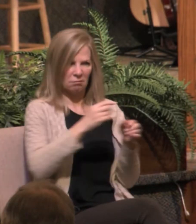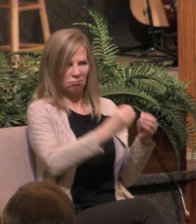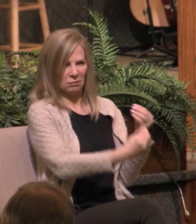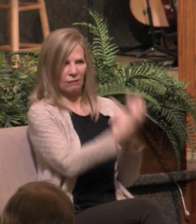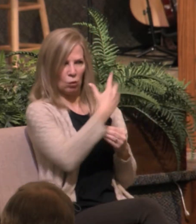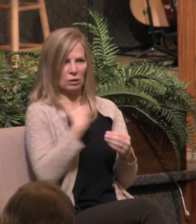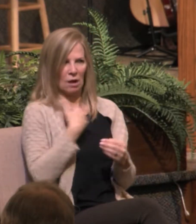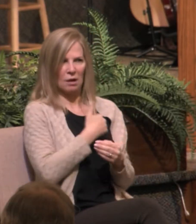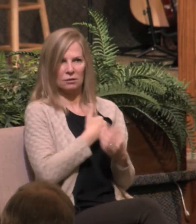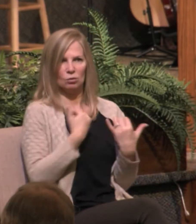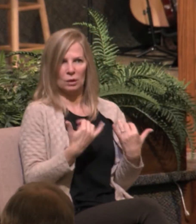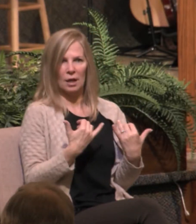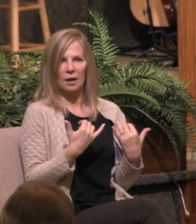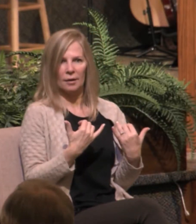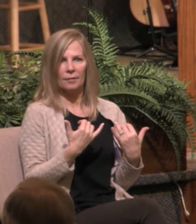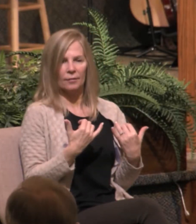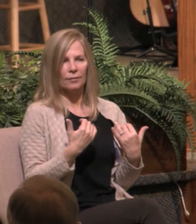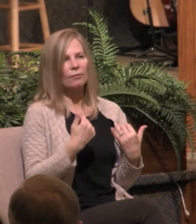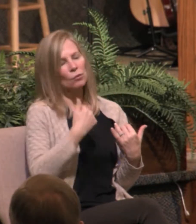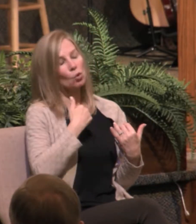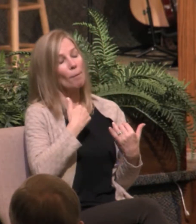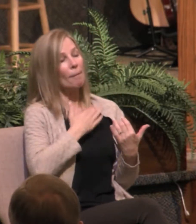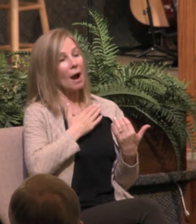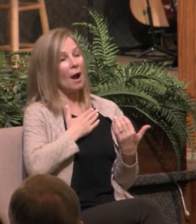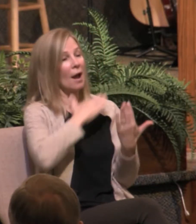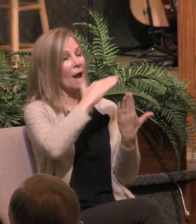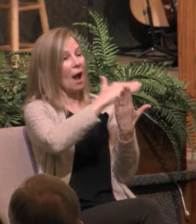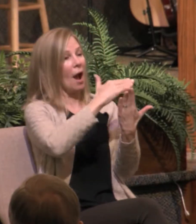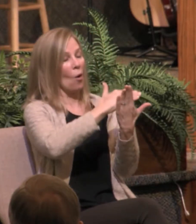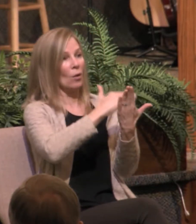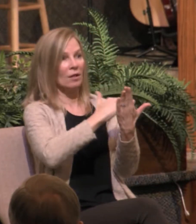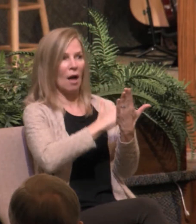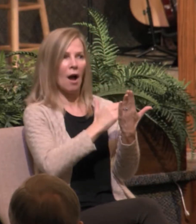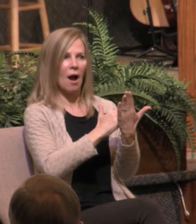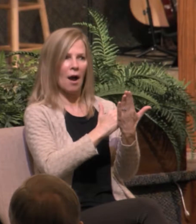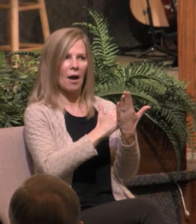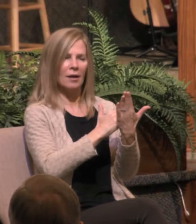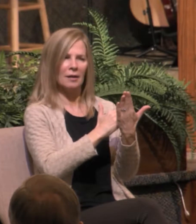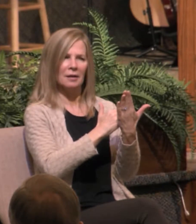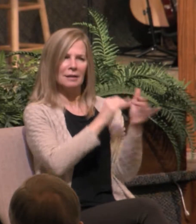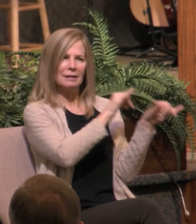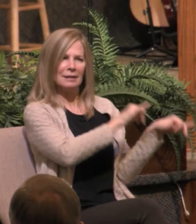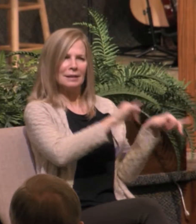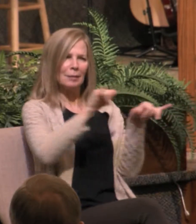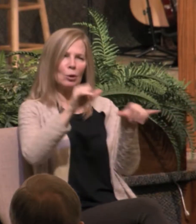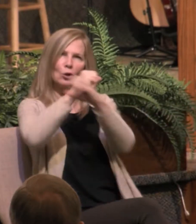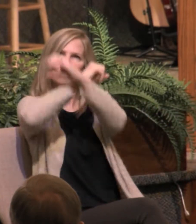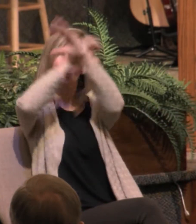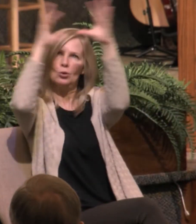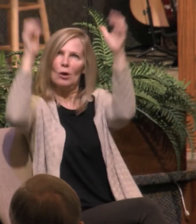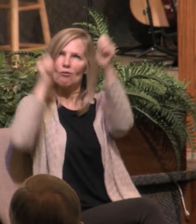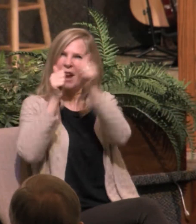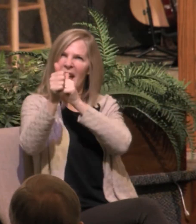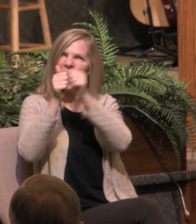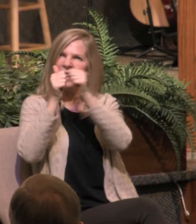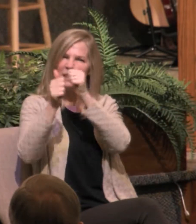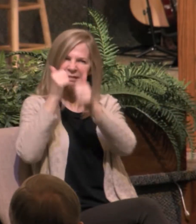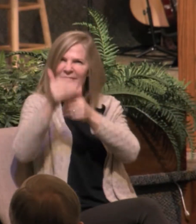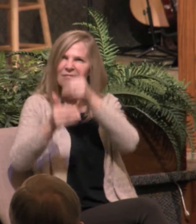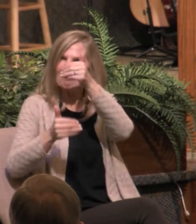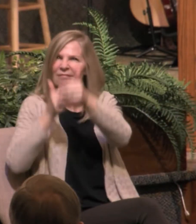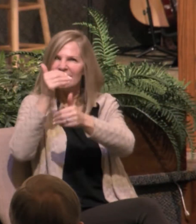before, I'm putting my outline in the imagery of that race that we're all running and we're trying to get to the finish line